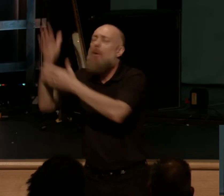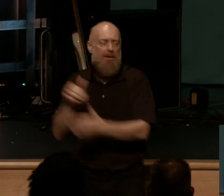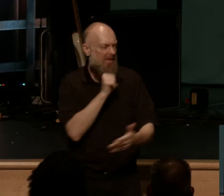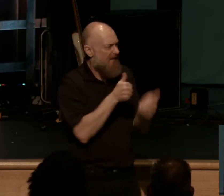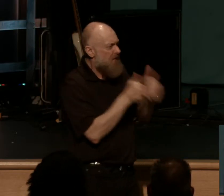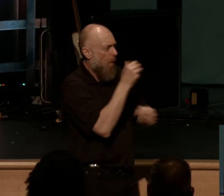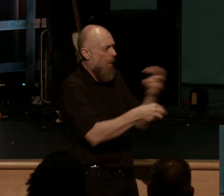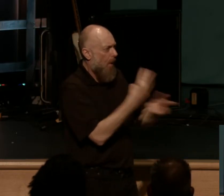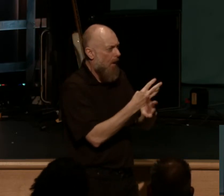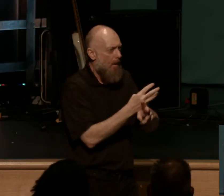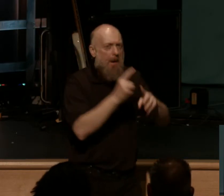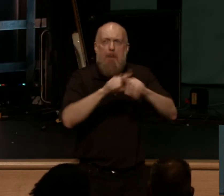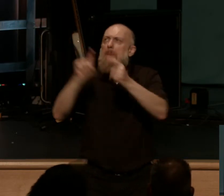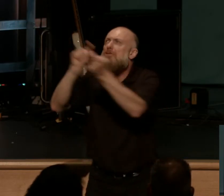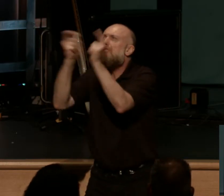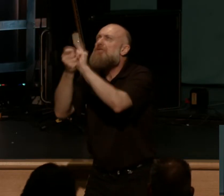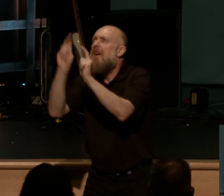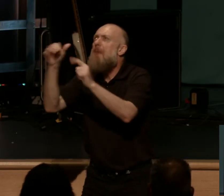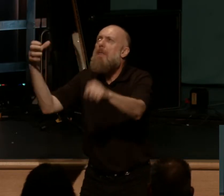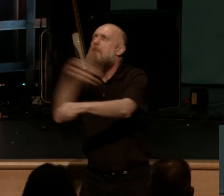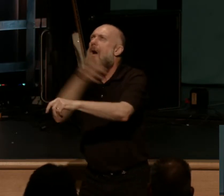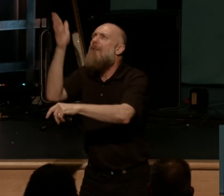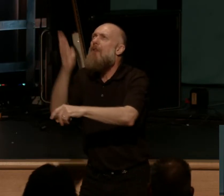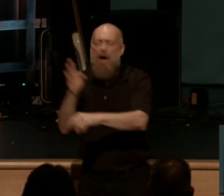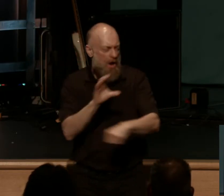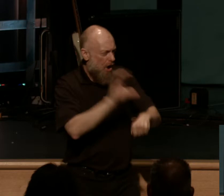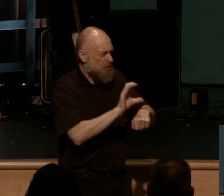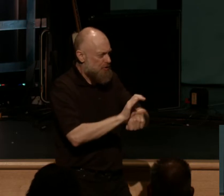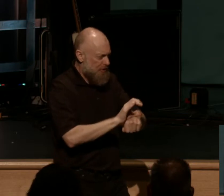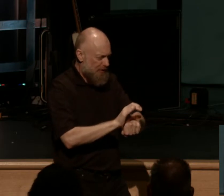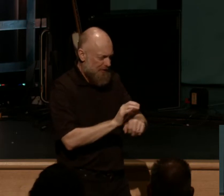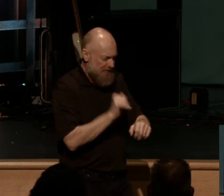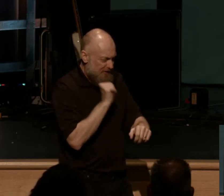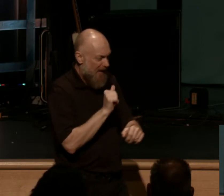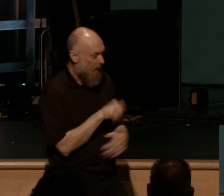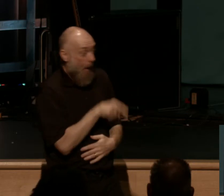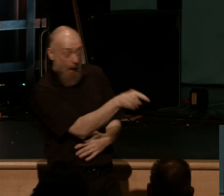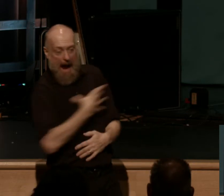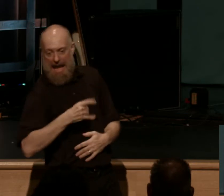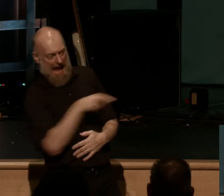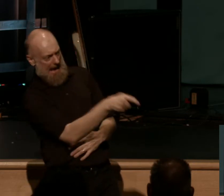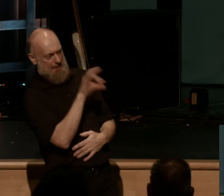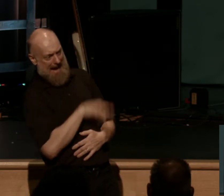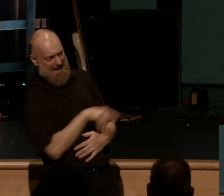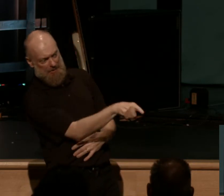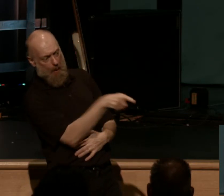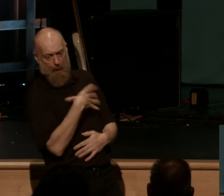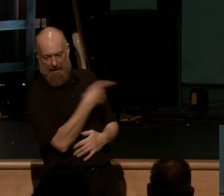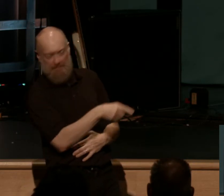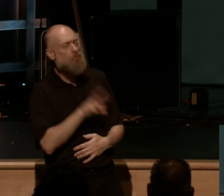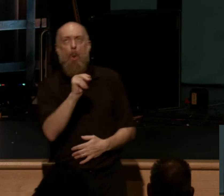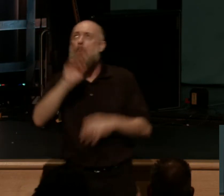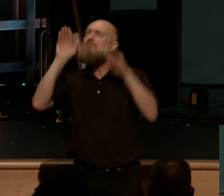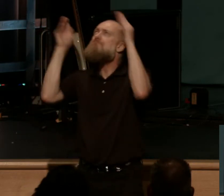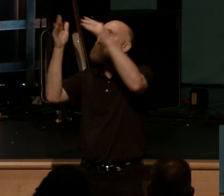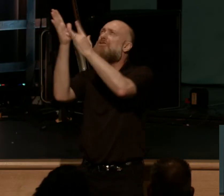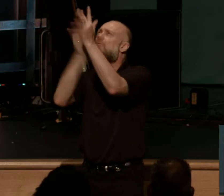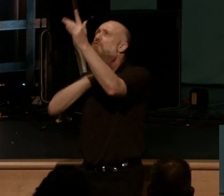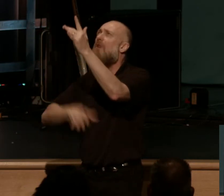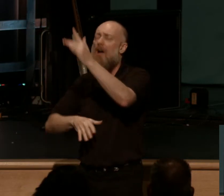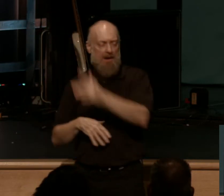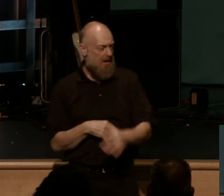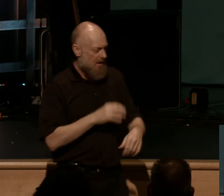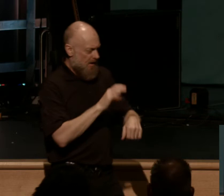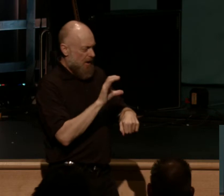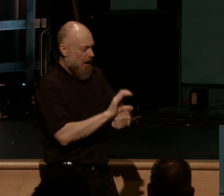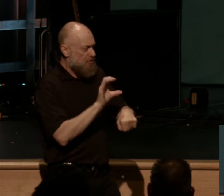world, but being transformed by the power of God. A church not of a certain personality, a church centered on one person, Jesus Christ. A church filled with